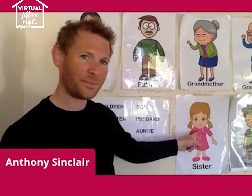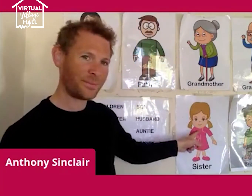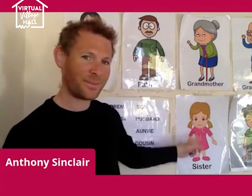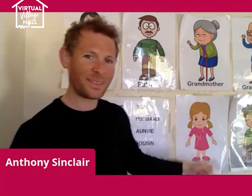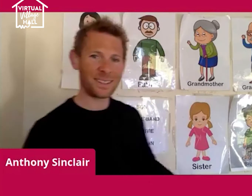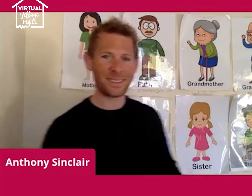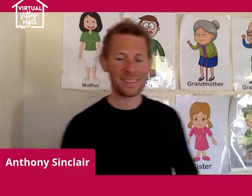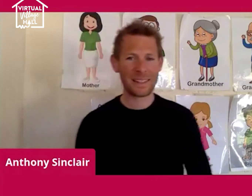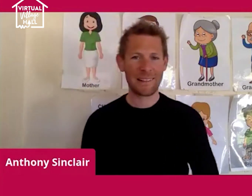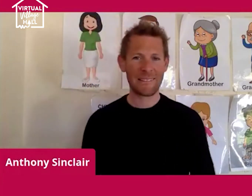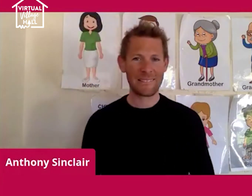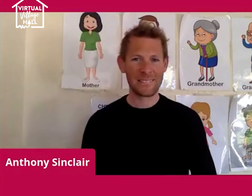Sister.